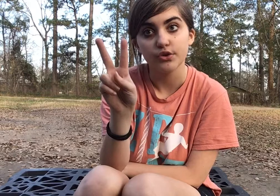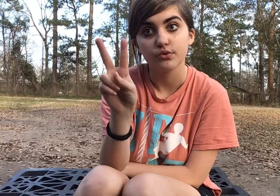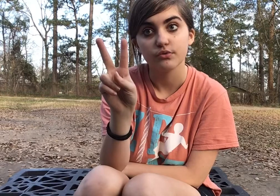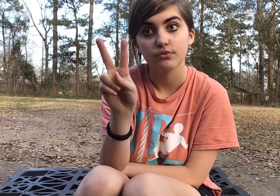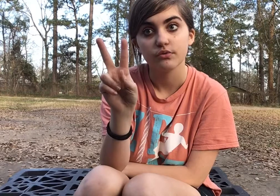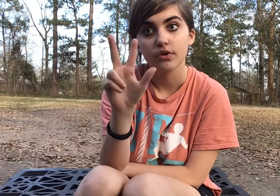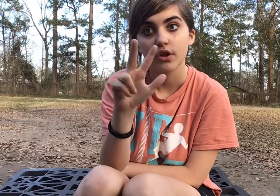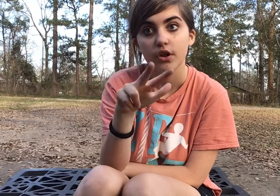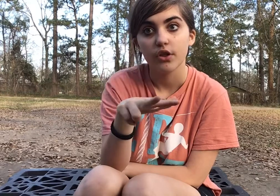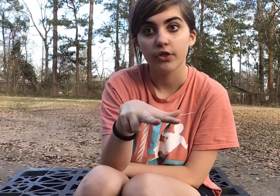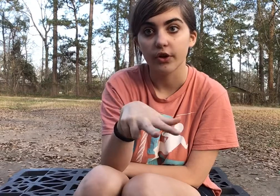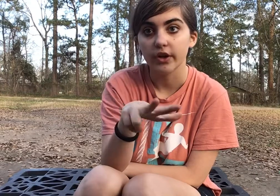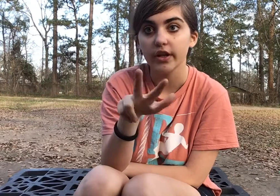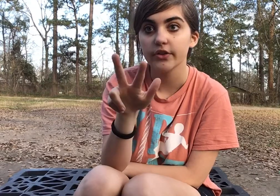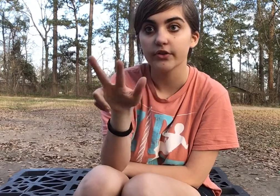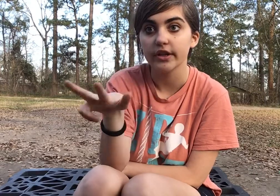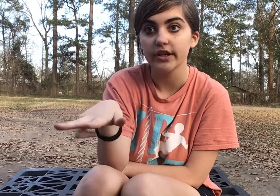32, 33,